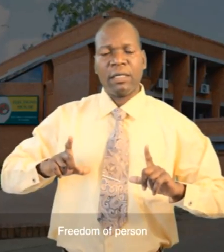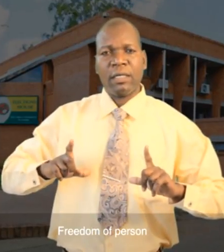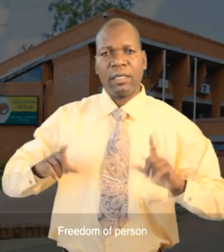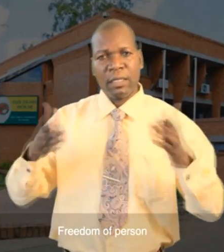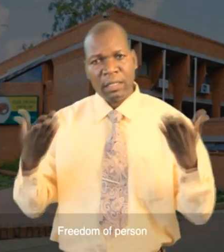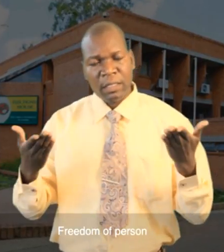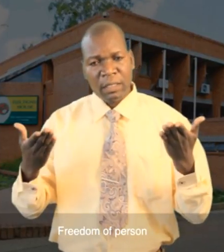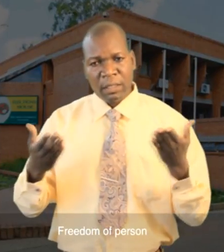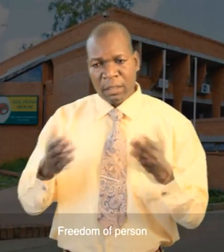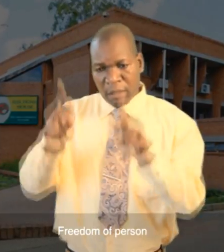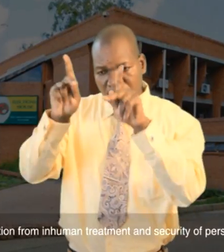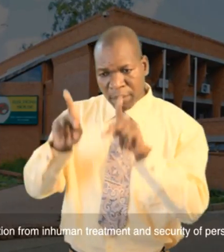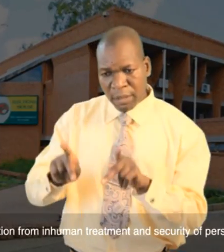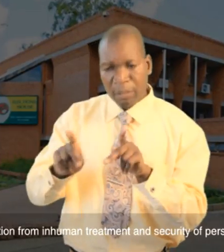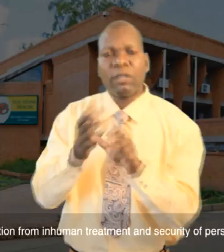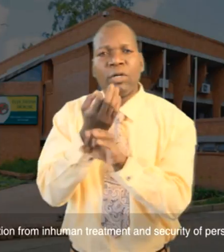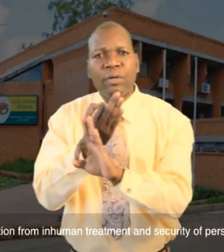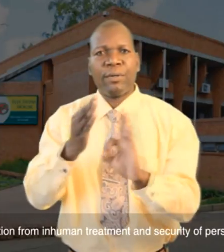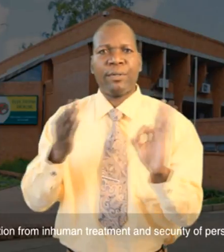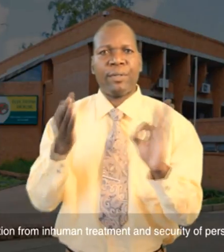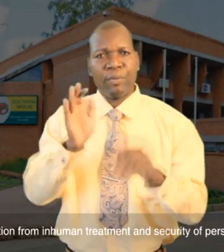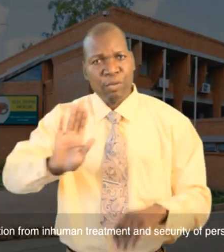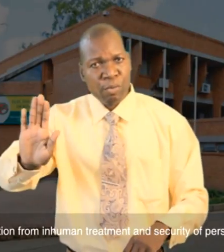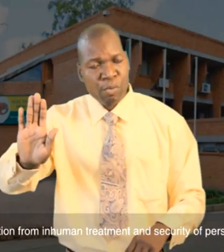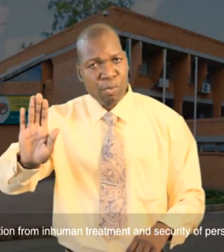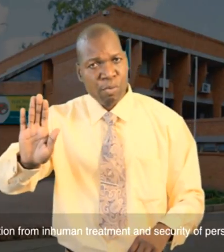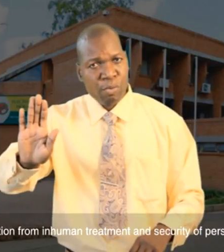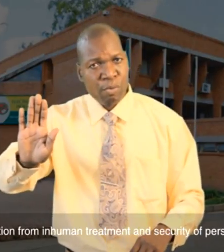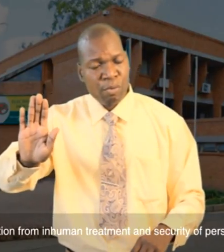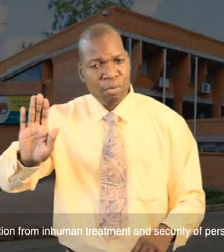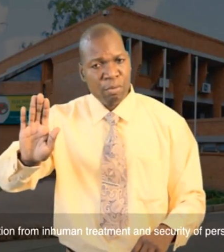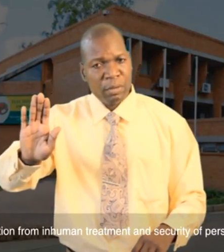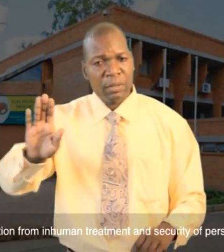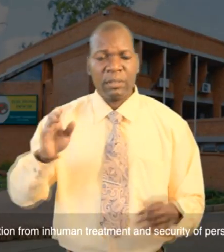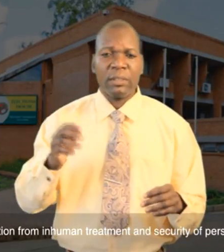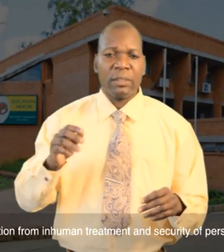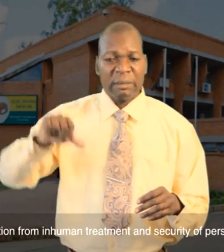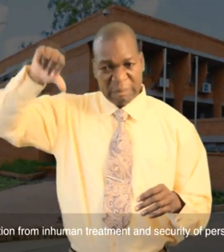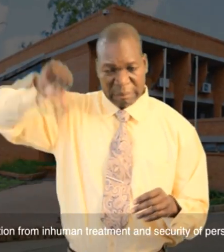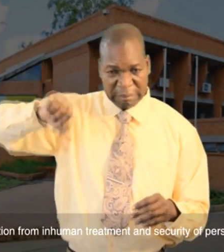person, protection from inhuman treatment and security of person,